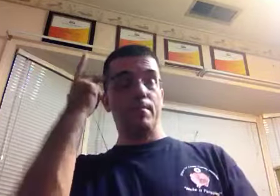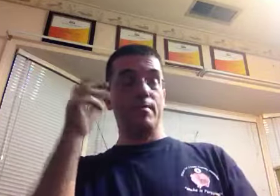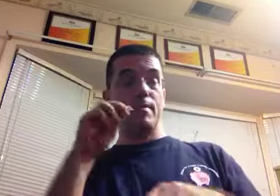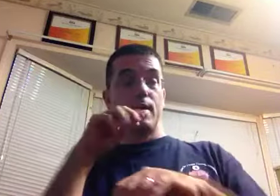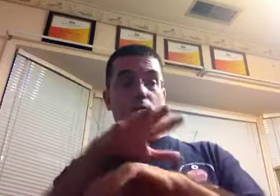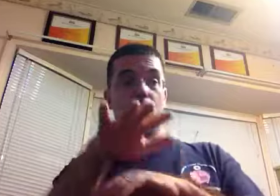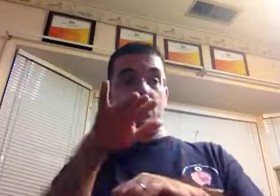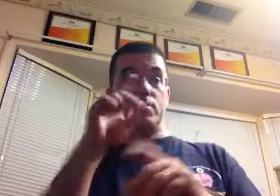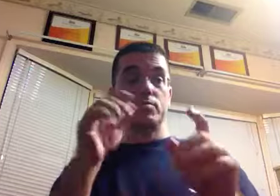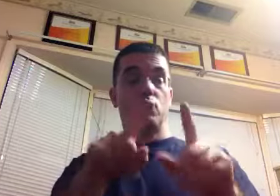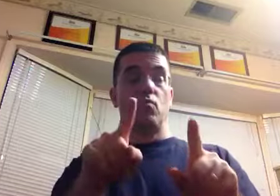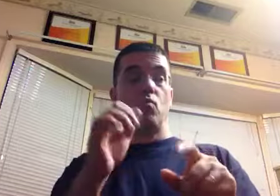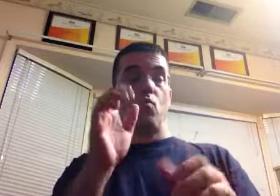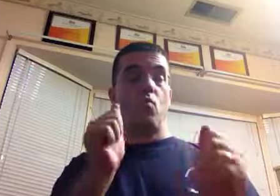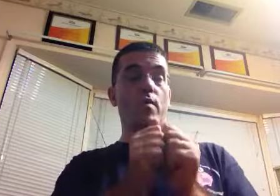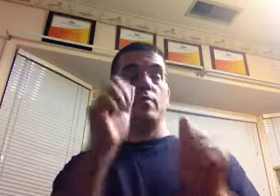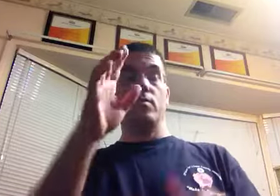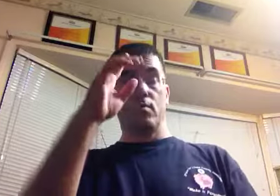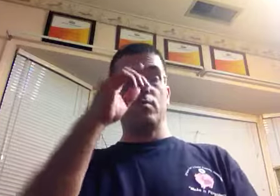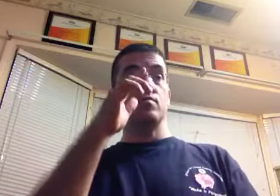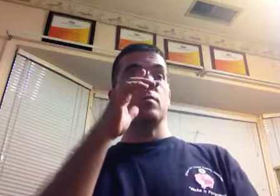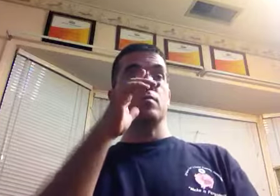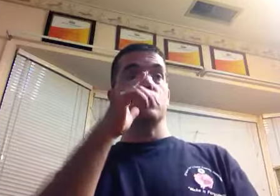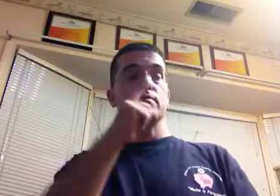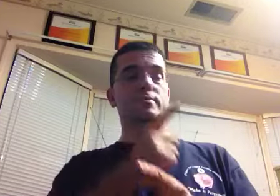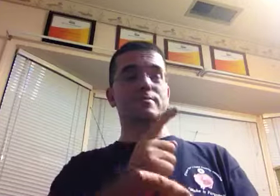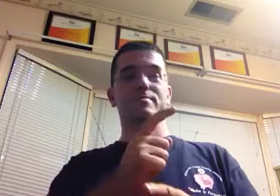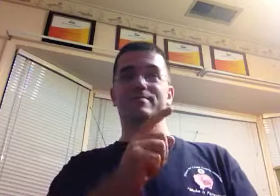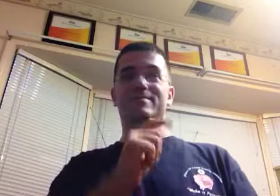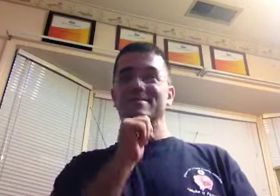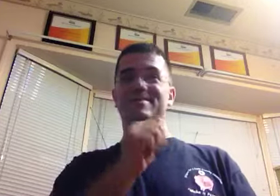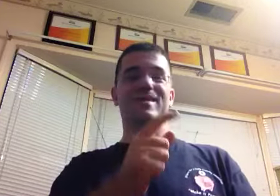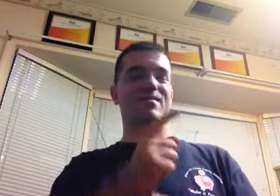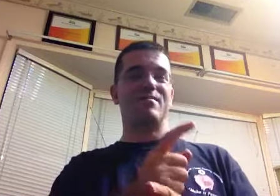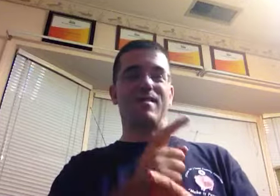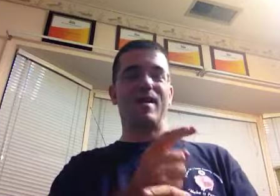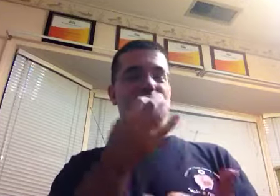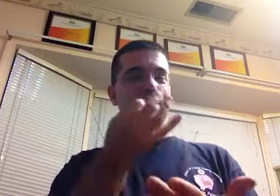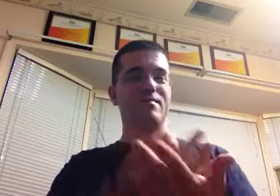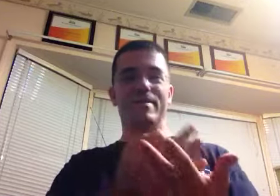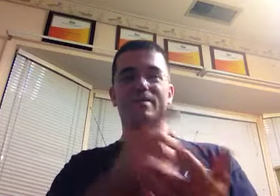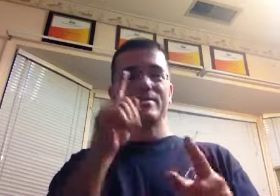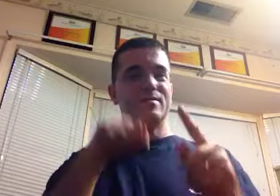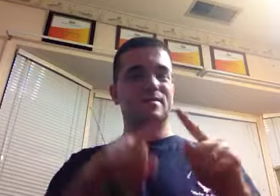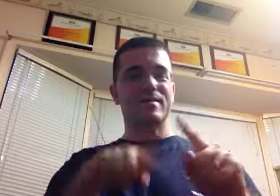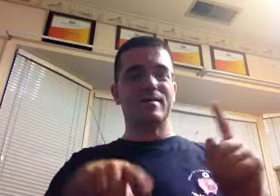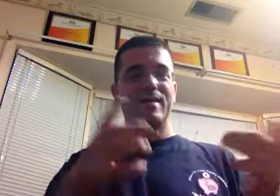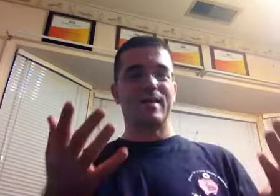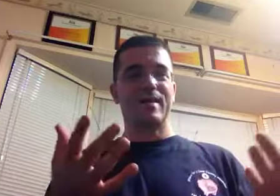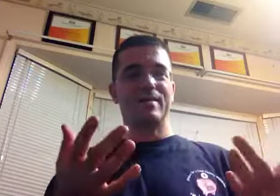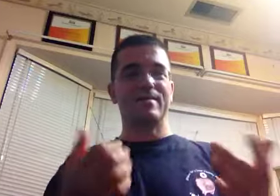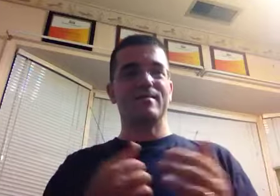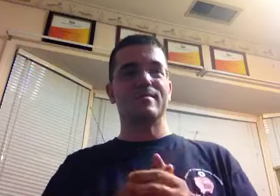is, it's unreasonable. Yeah. Financially for you to do that. Now, so you're probably going to do it because